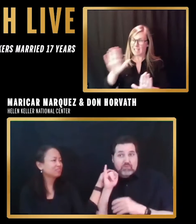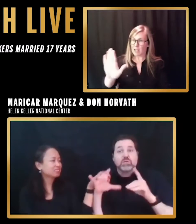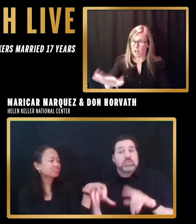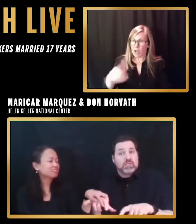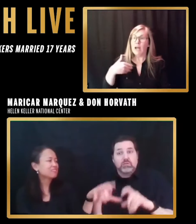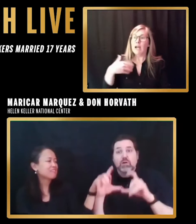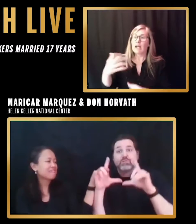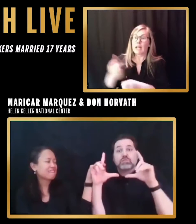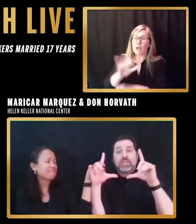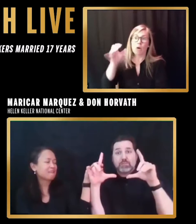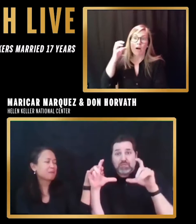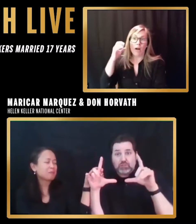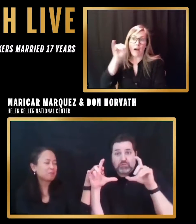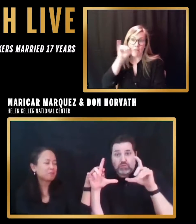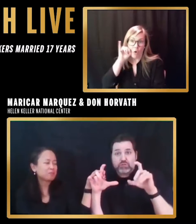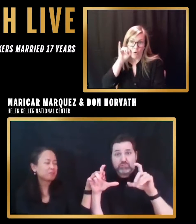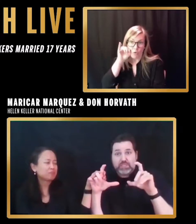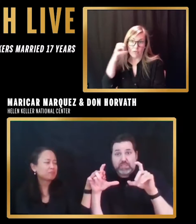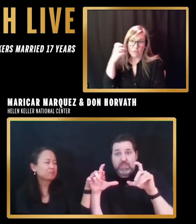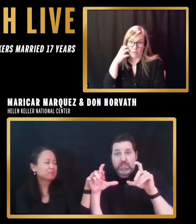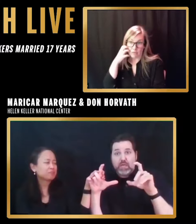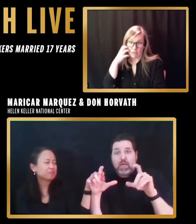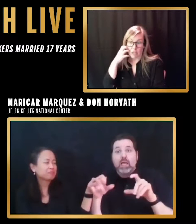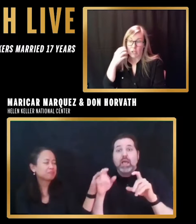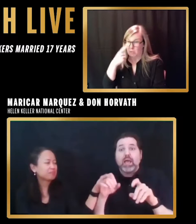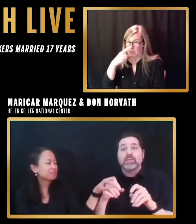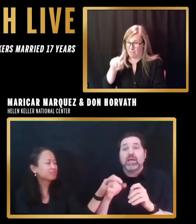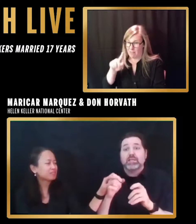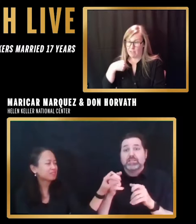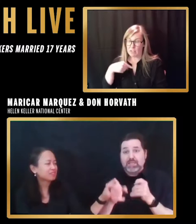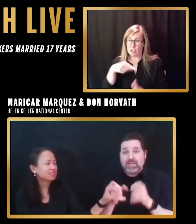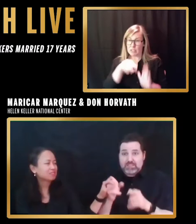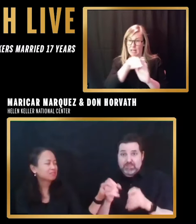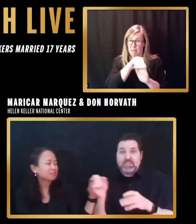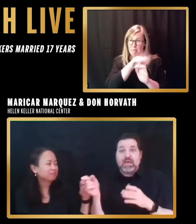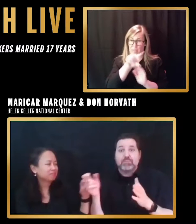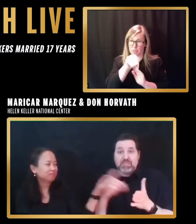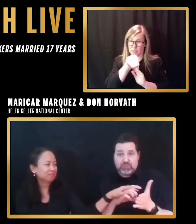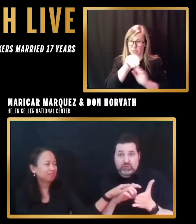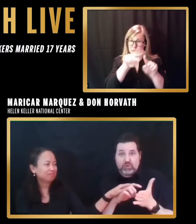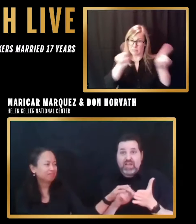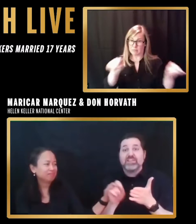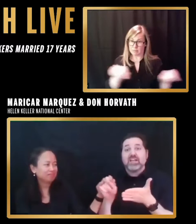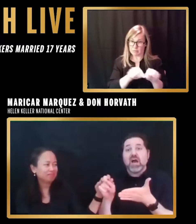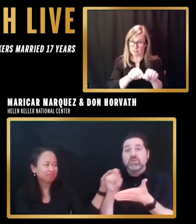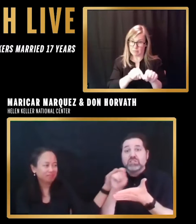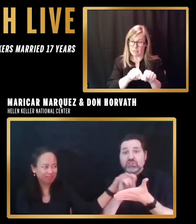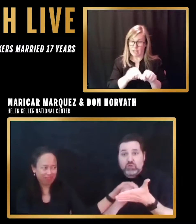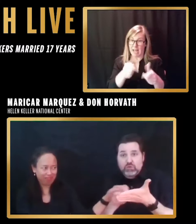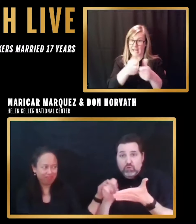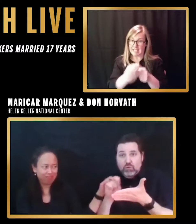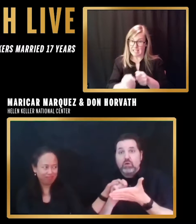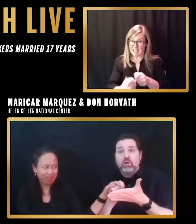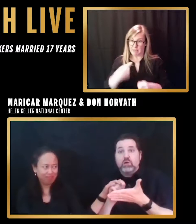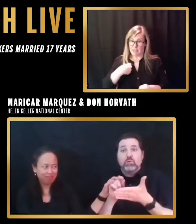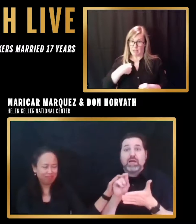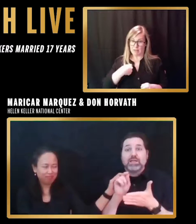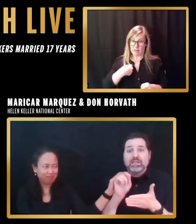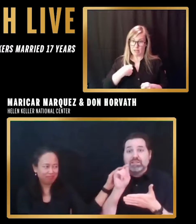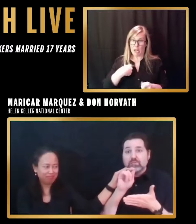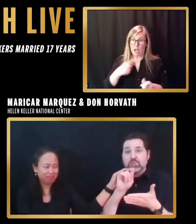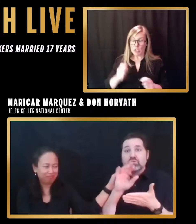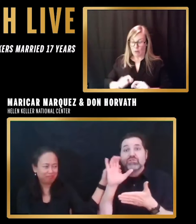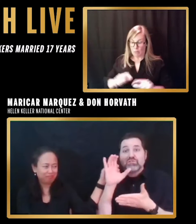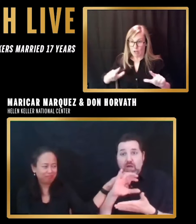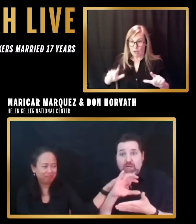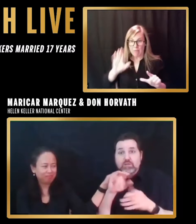iPhone. So I said, get your iPhone, take a picture of the screen, and then text me that picture. And then I would circle what I needed